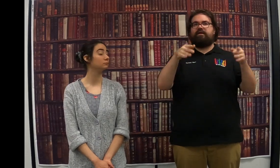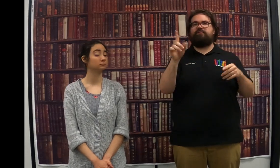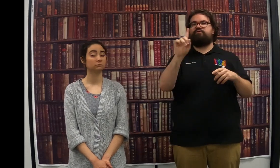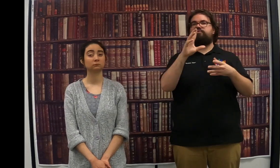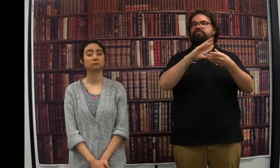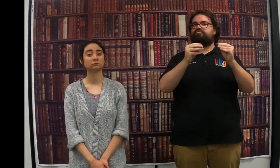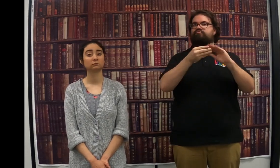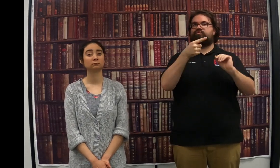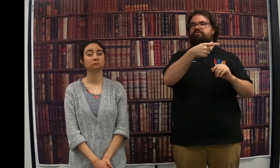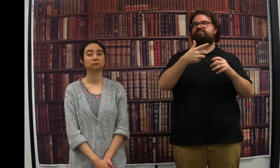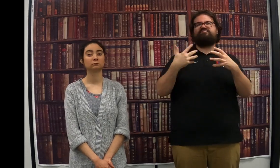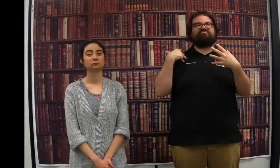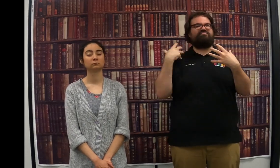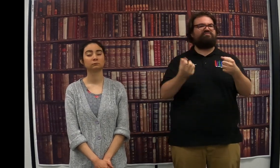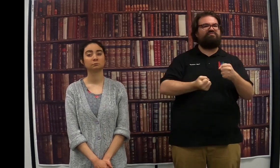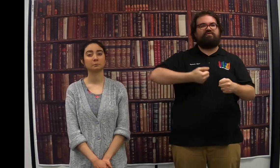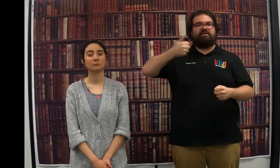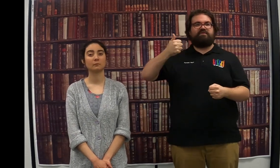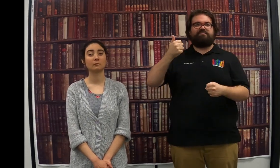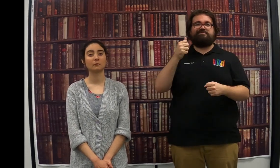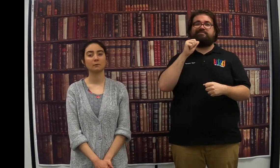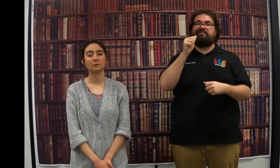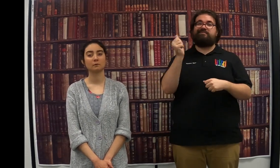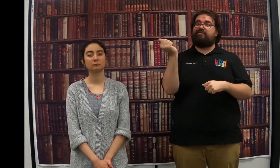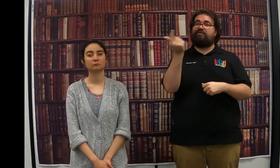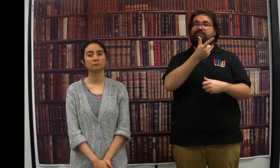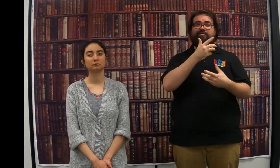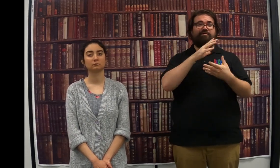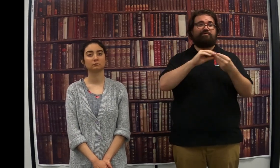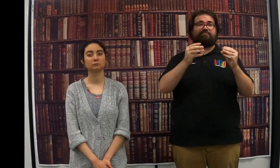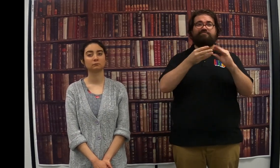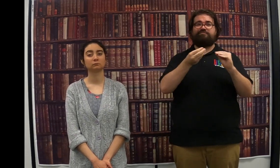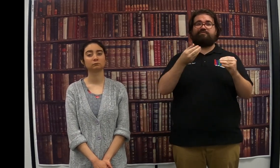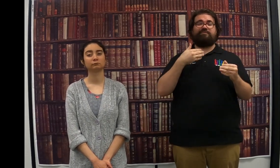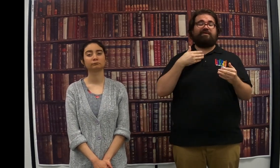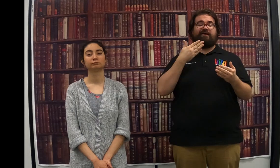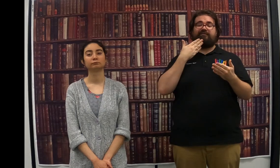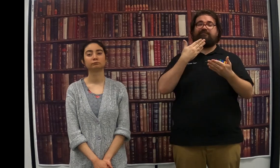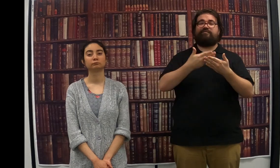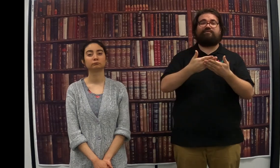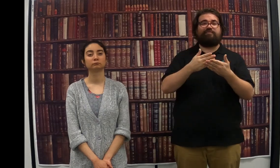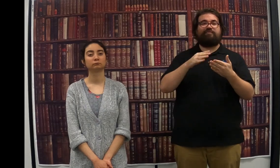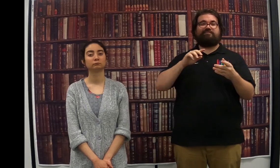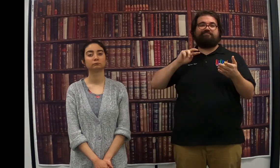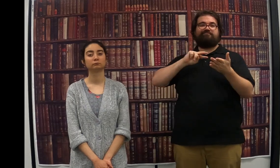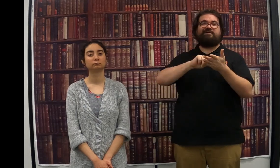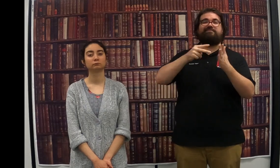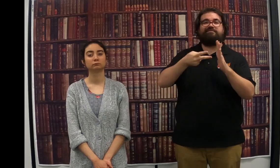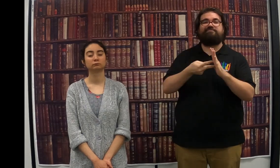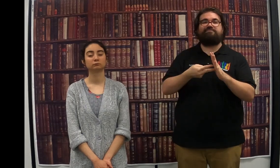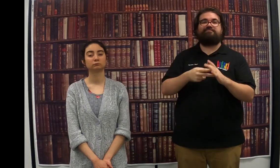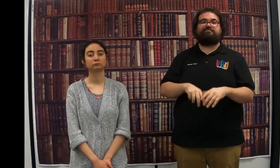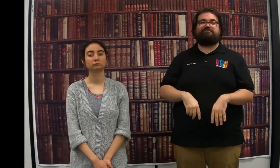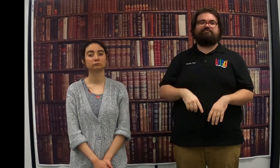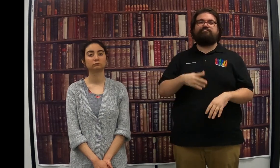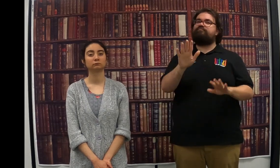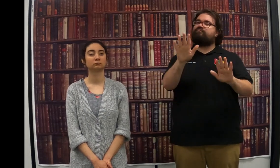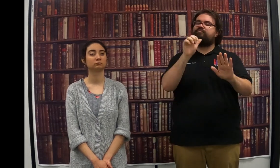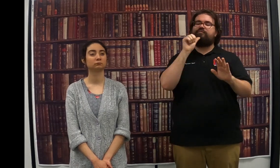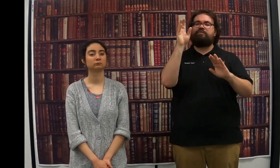house where the stories are at their strongest, and not all stories have good intentions.